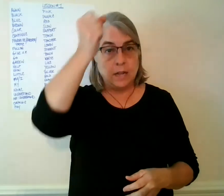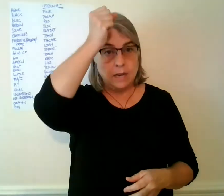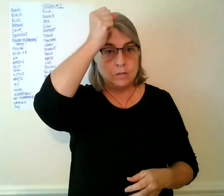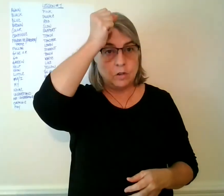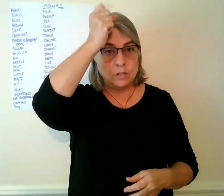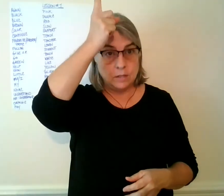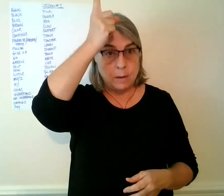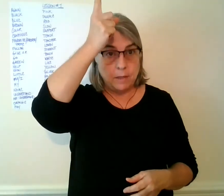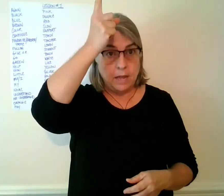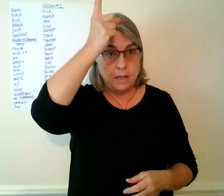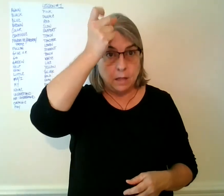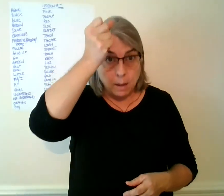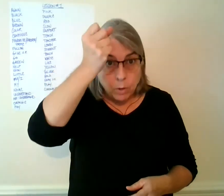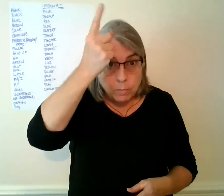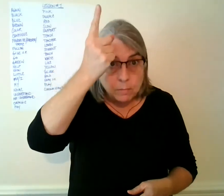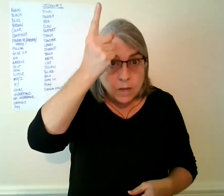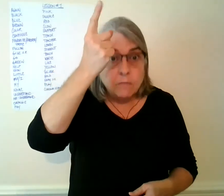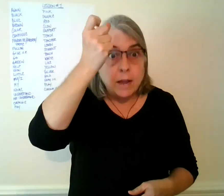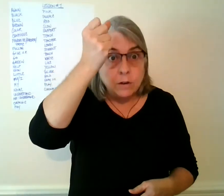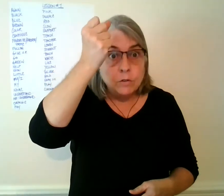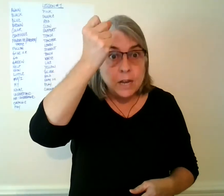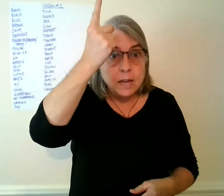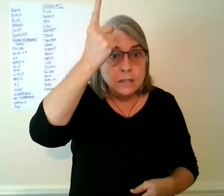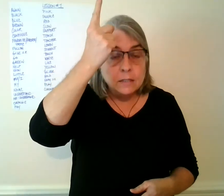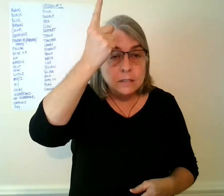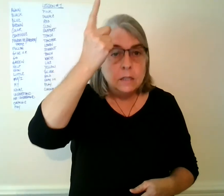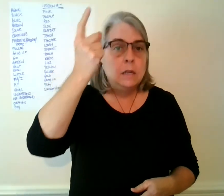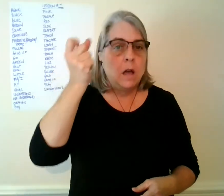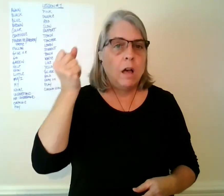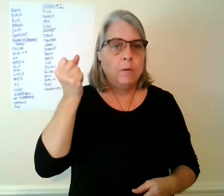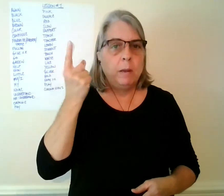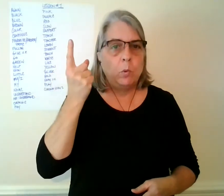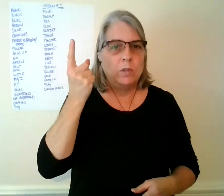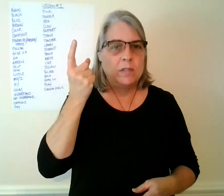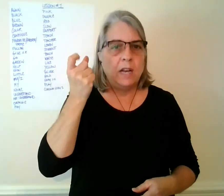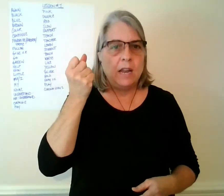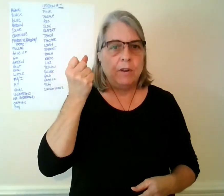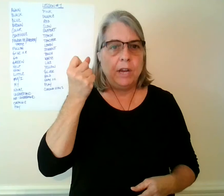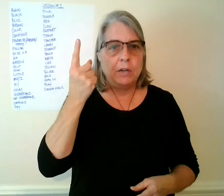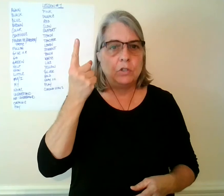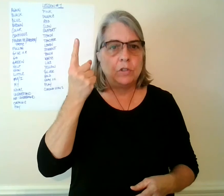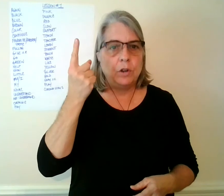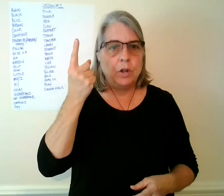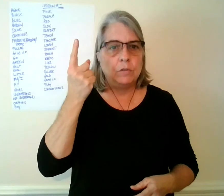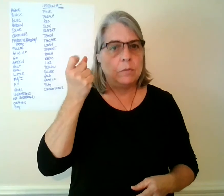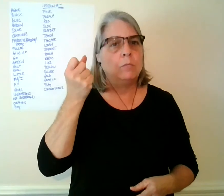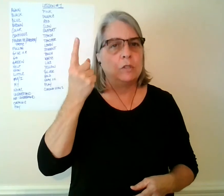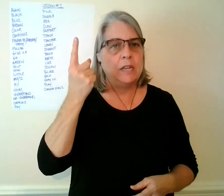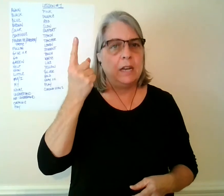Again, it starts at the top of the head and the light bulb comes off. I understand. Often people will sign it down here, just so you know. Sometimes you'll see it